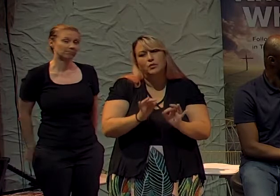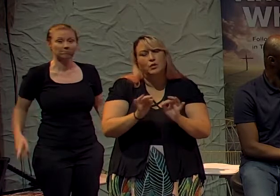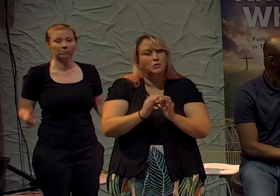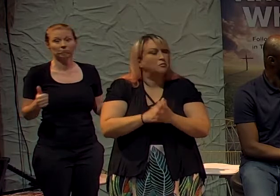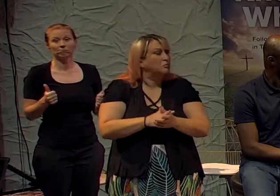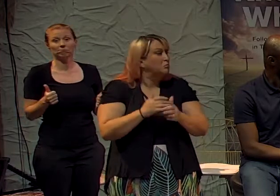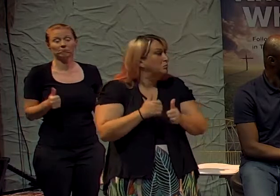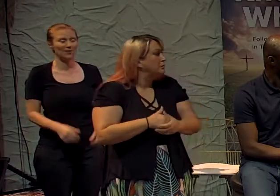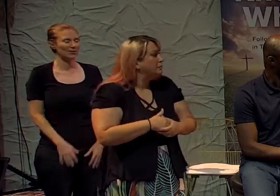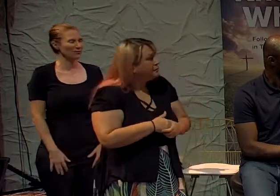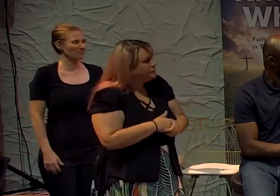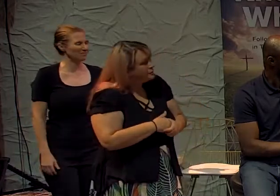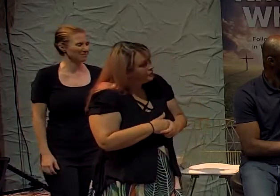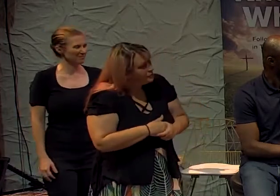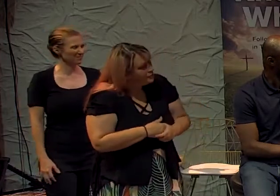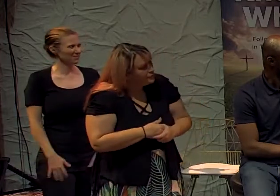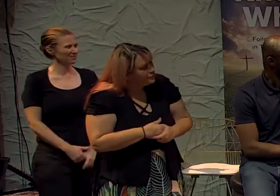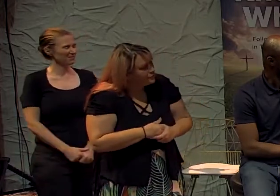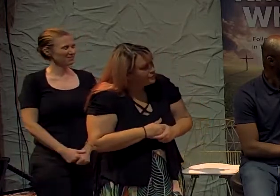good.